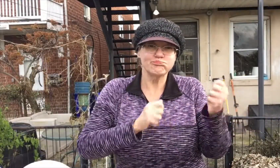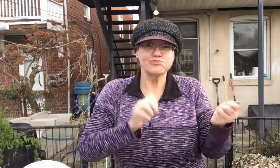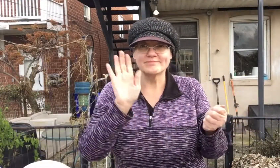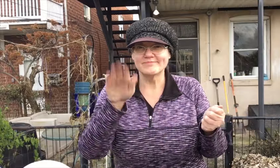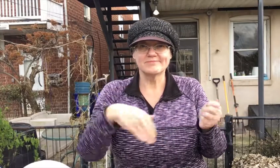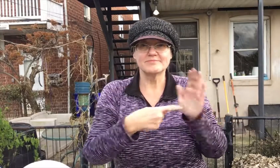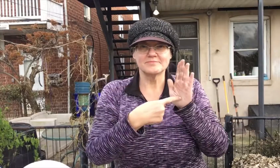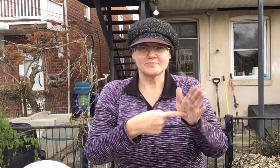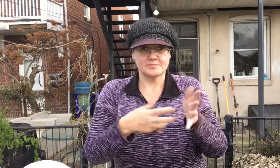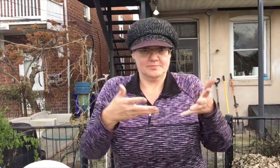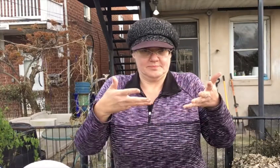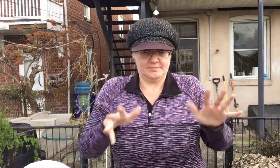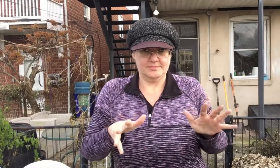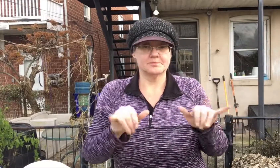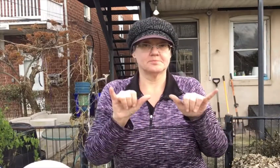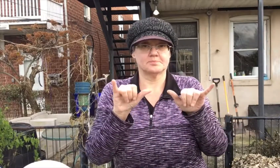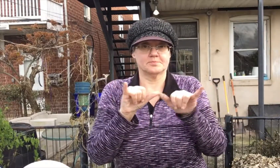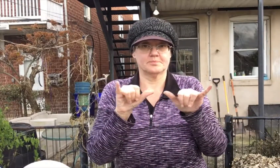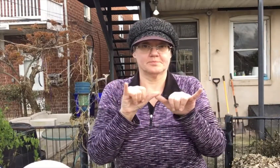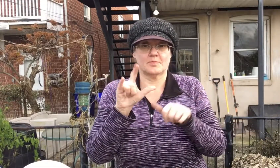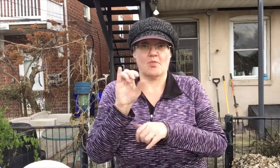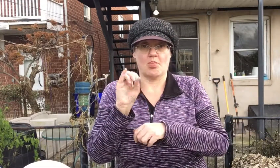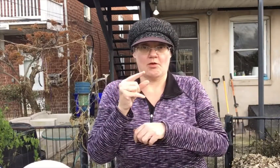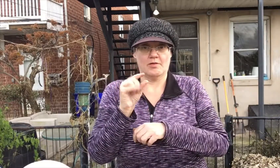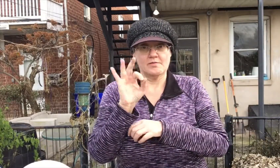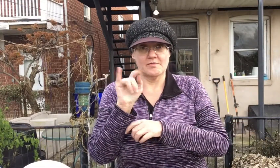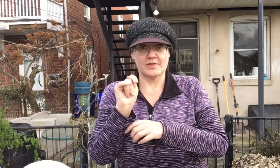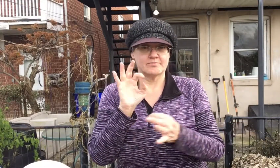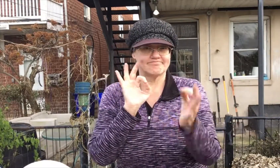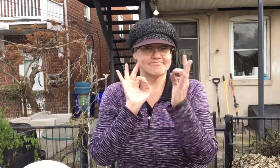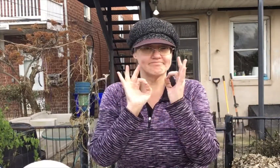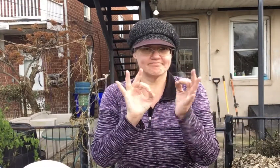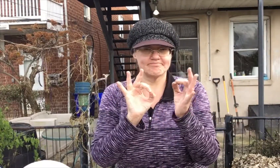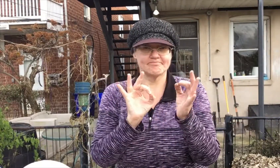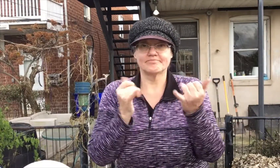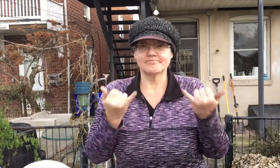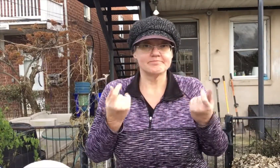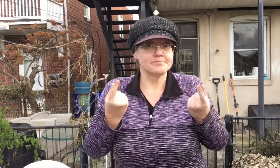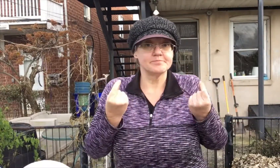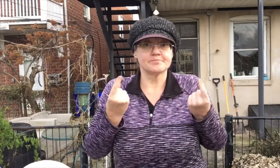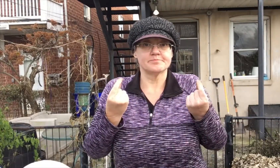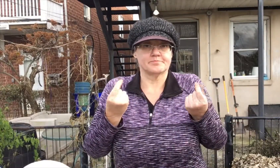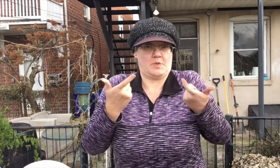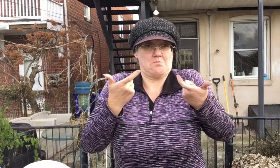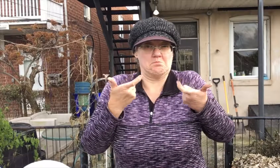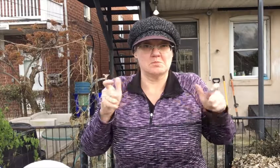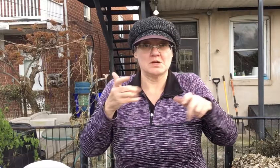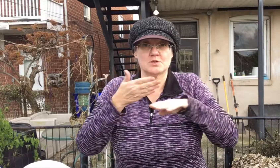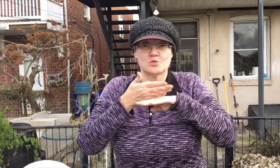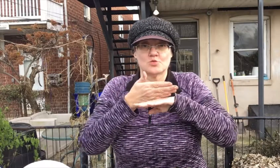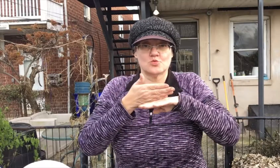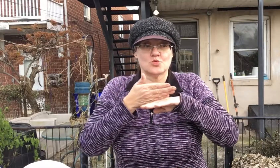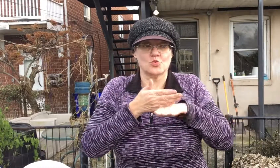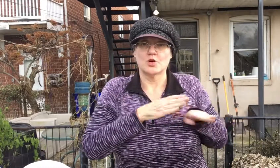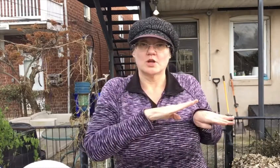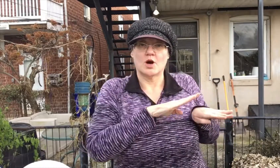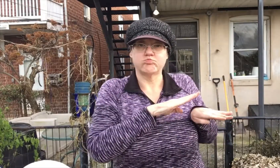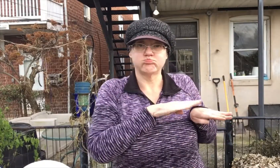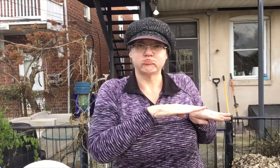Now I've dug out my soil out of my pit, and I didn't want to show you, that's boring, but my log fits perfectly.